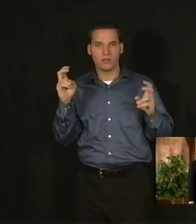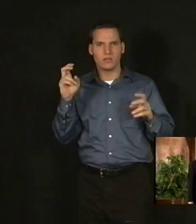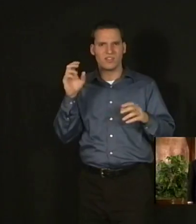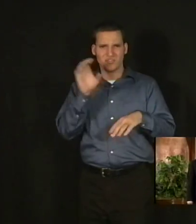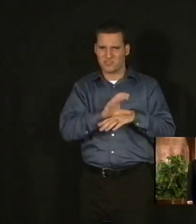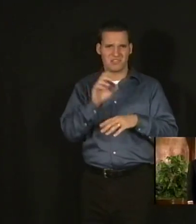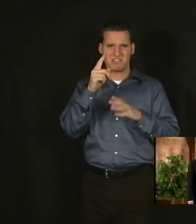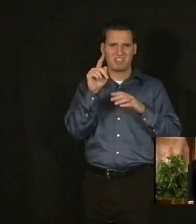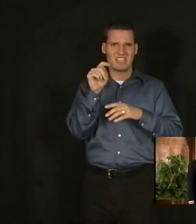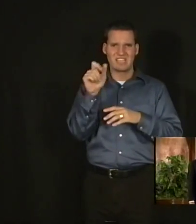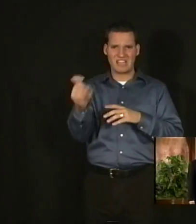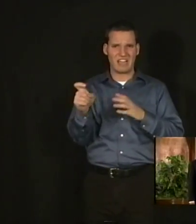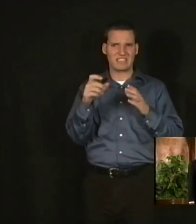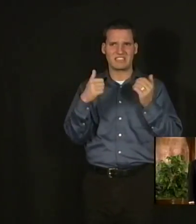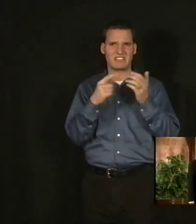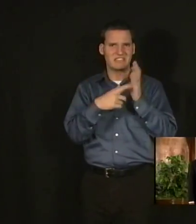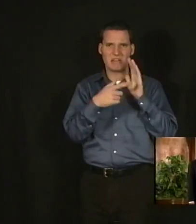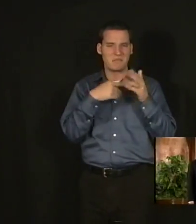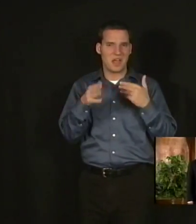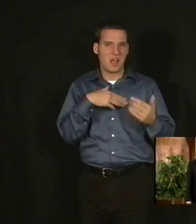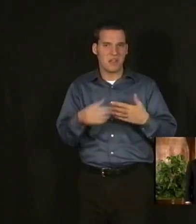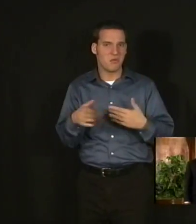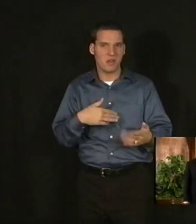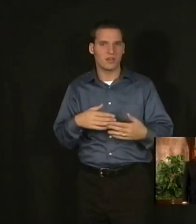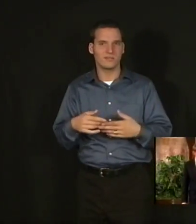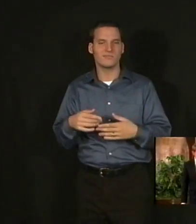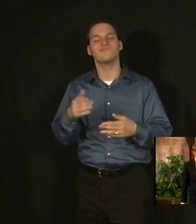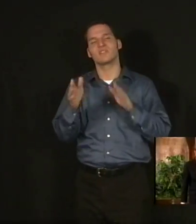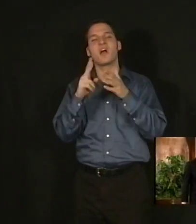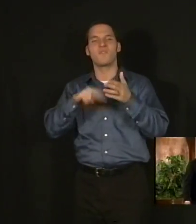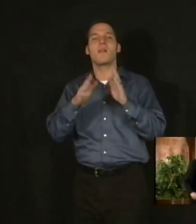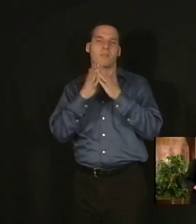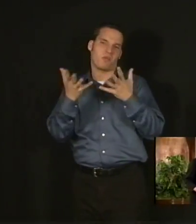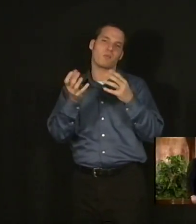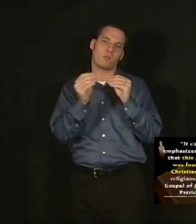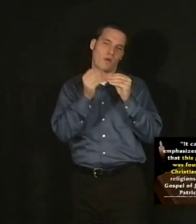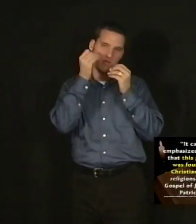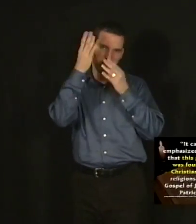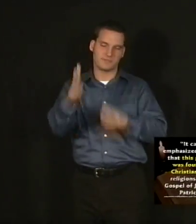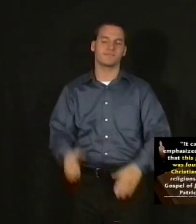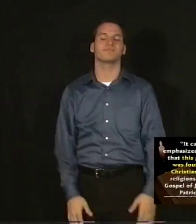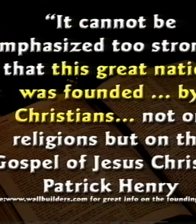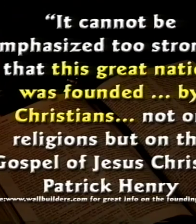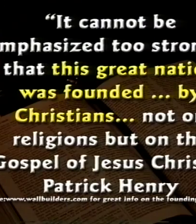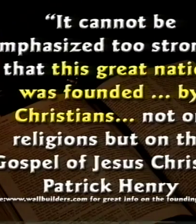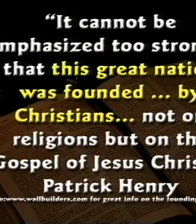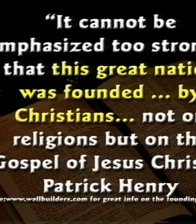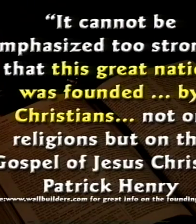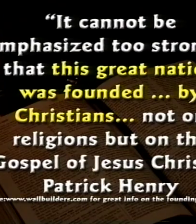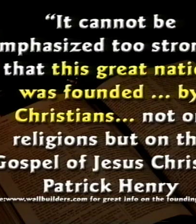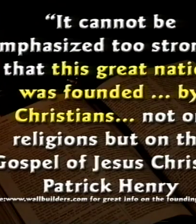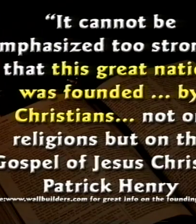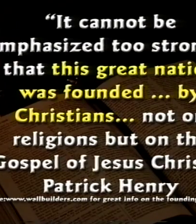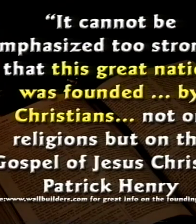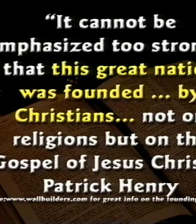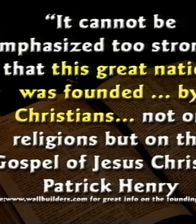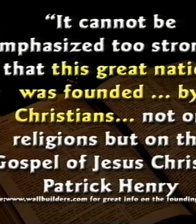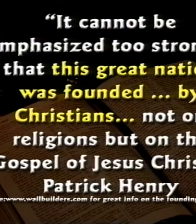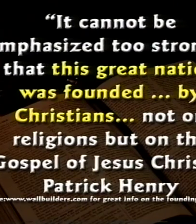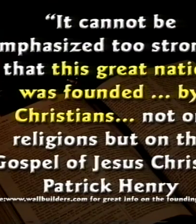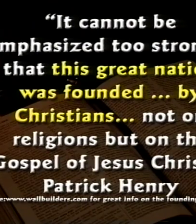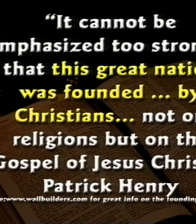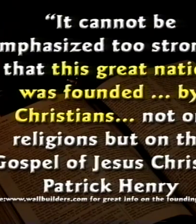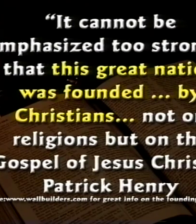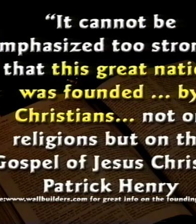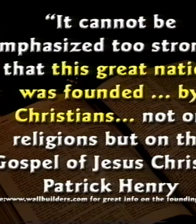tax-exempt anyway. What are we asking them that for? Come on. I'll read the book if you want more on that. Patrick Henry said, it cannot be emphasized too strongly that this great